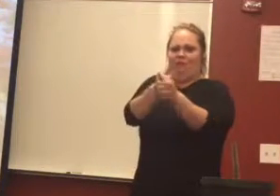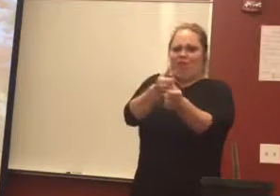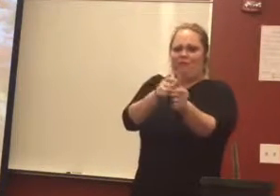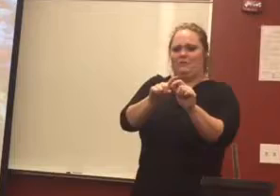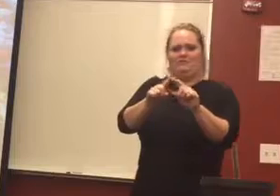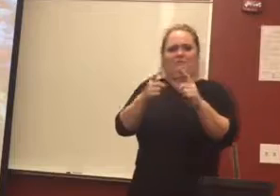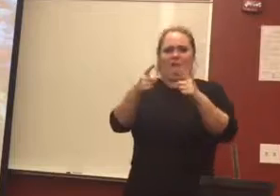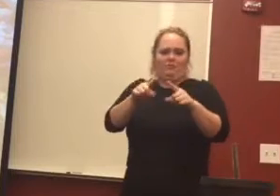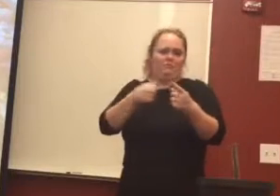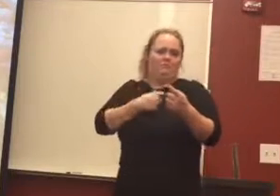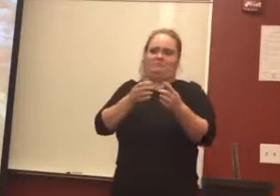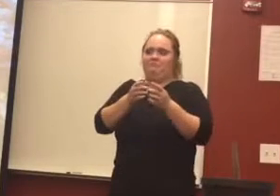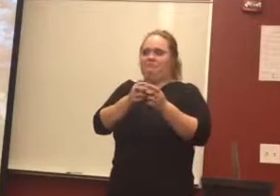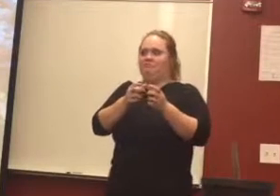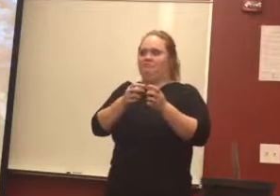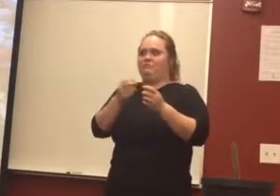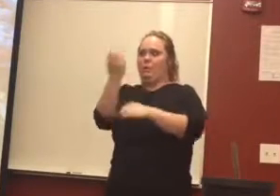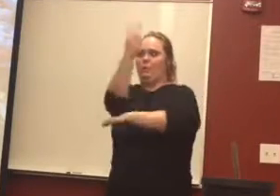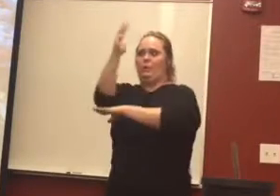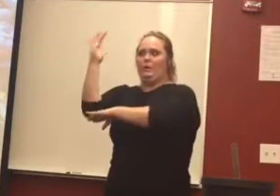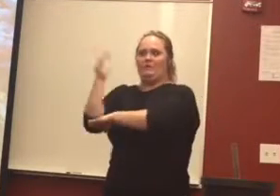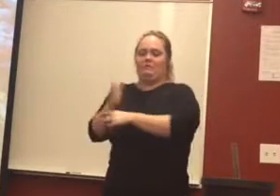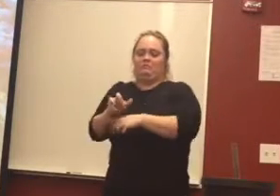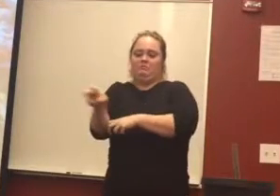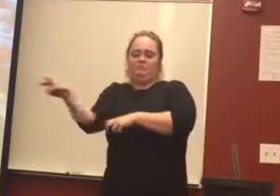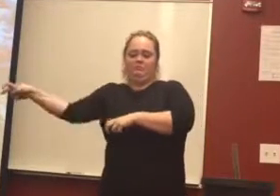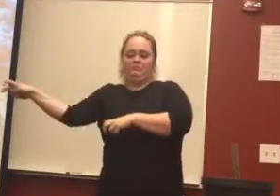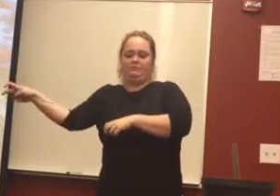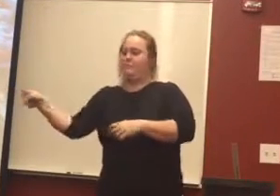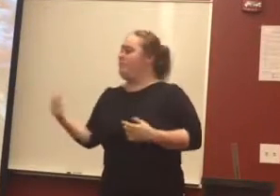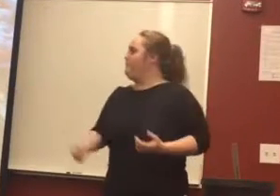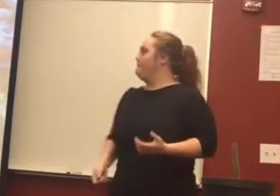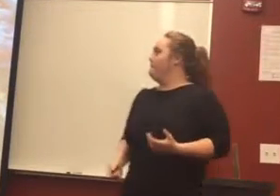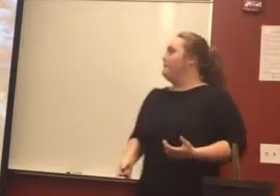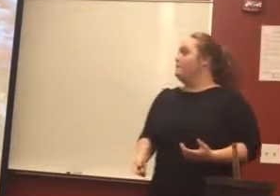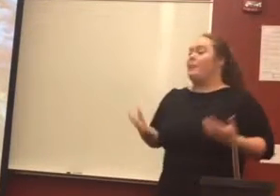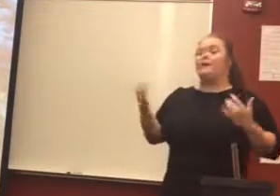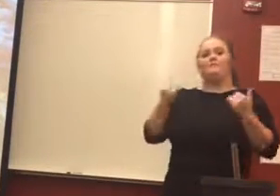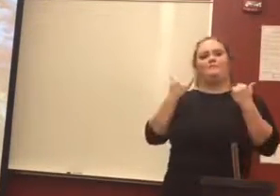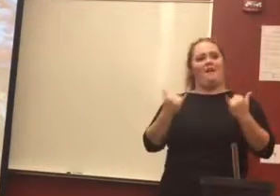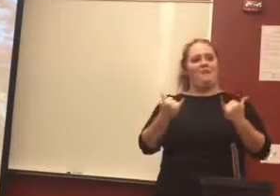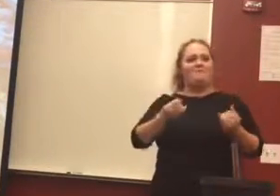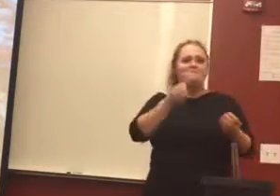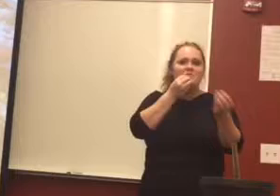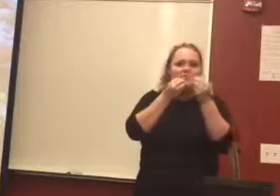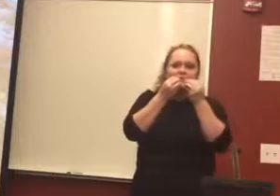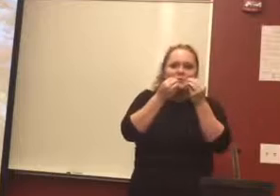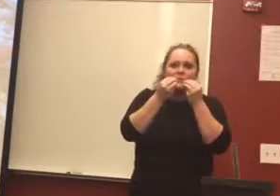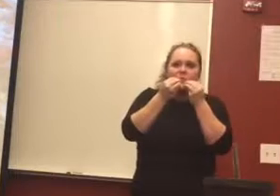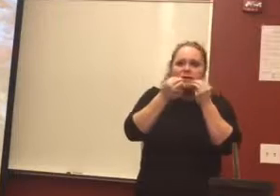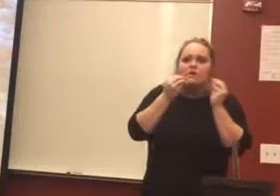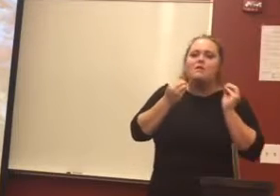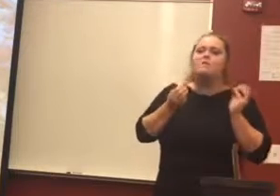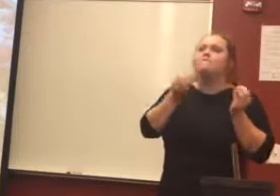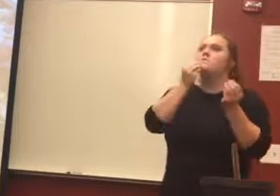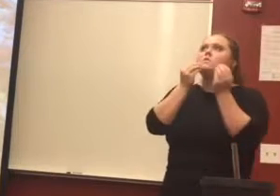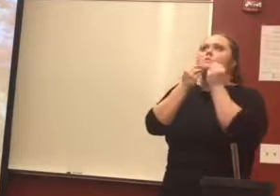Oh, the food. Okay, so the food was incredible. I don't even